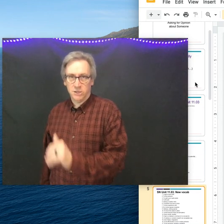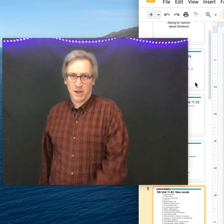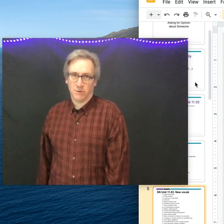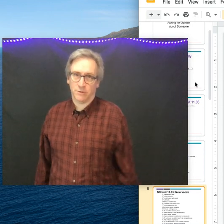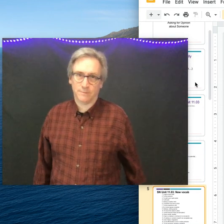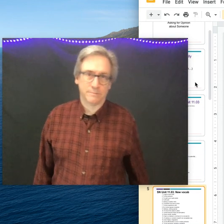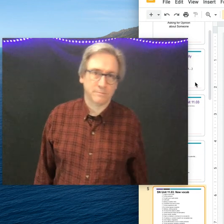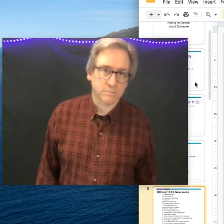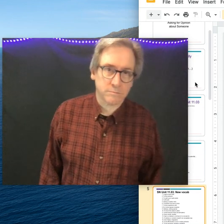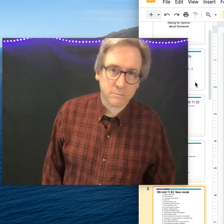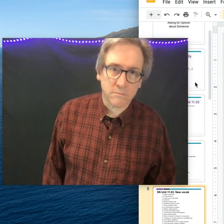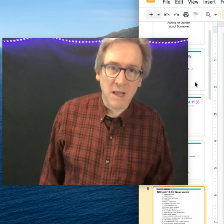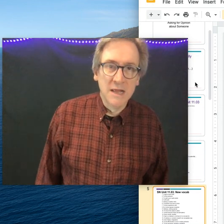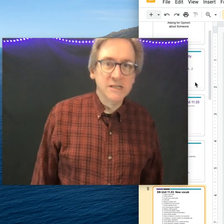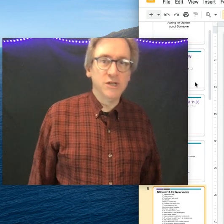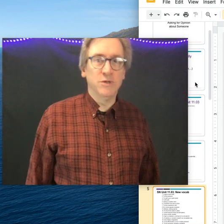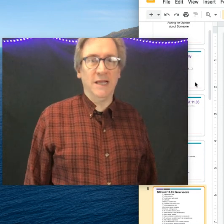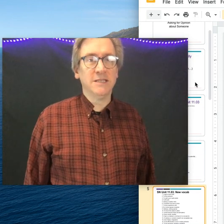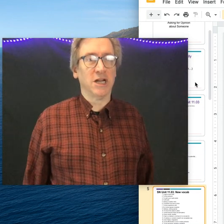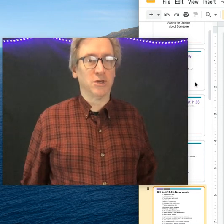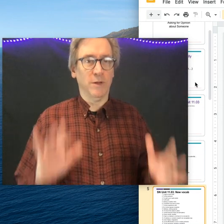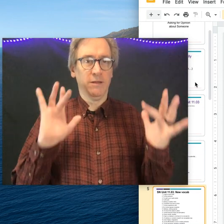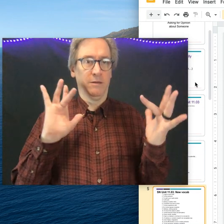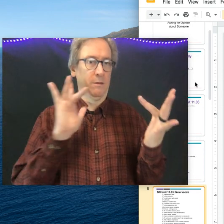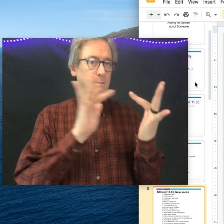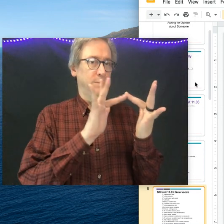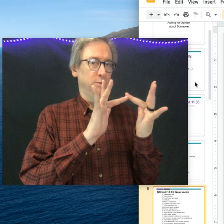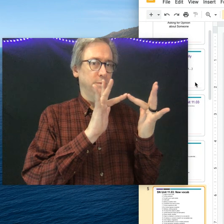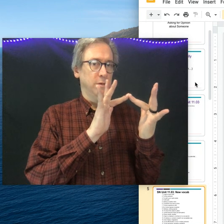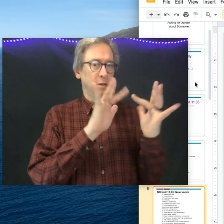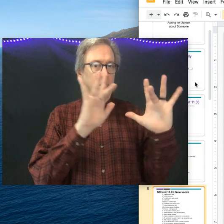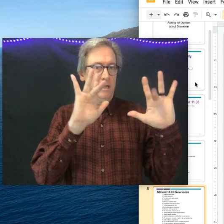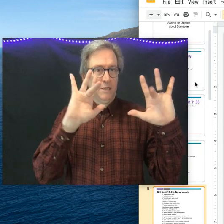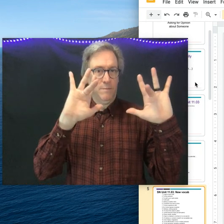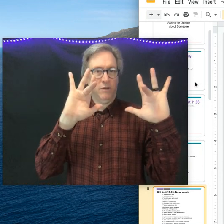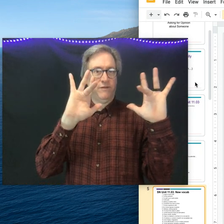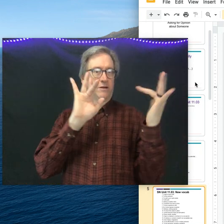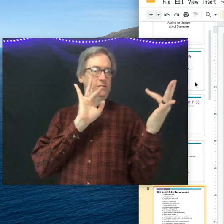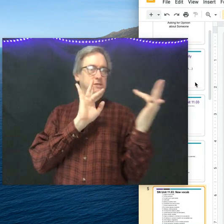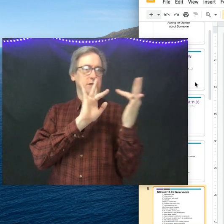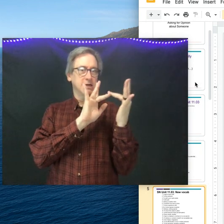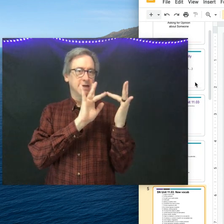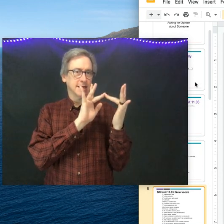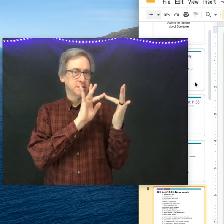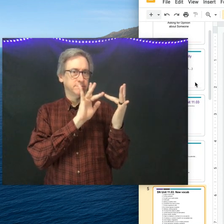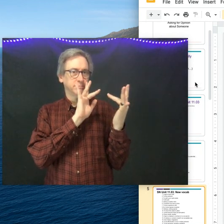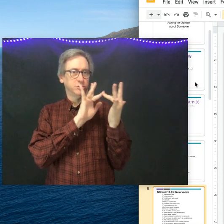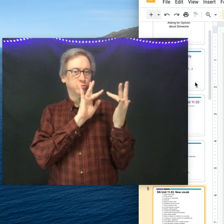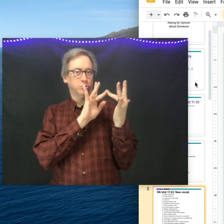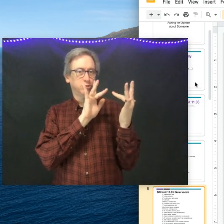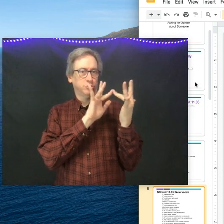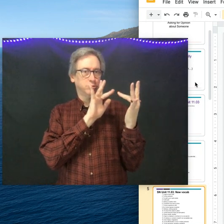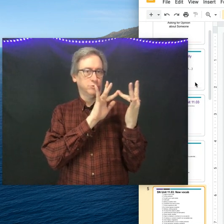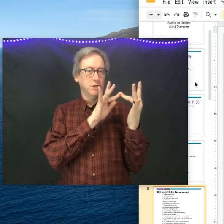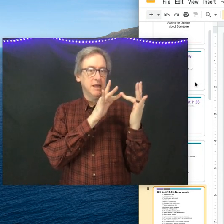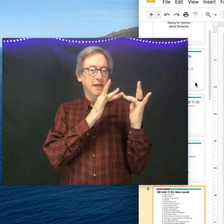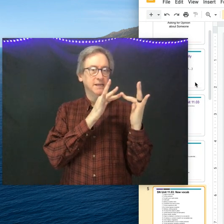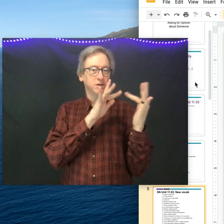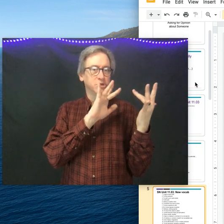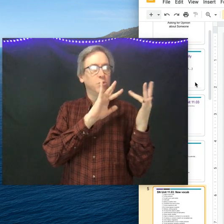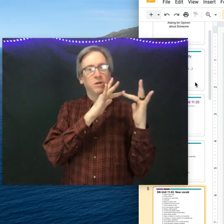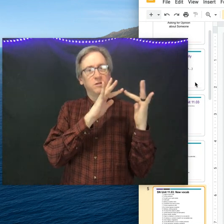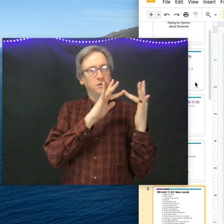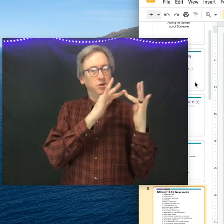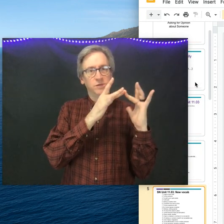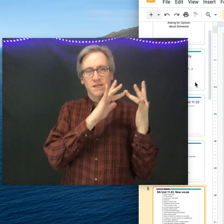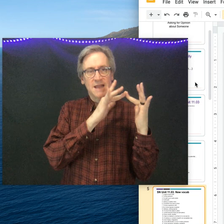every chapter. So to get in touch with, boom, middle fingers, contact. It's